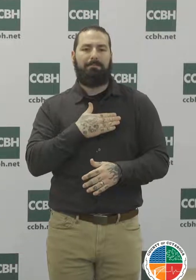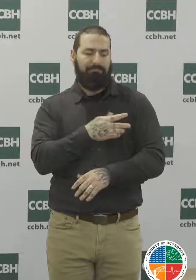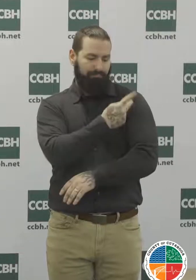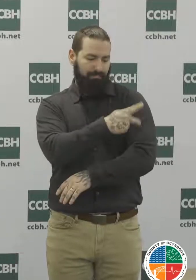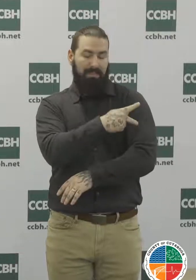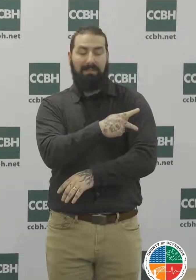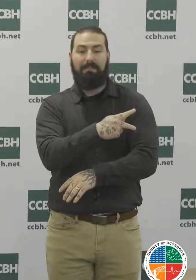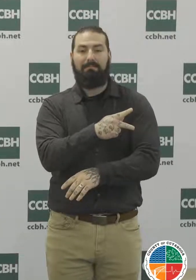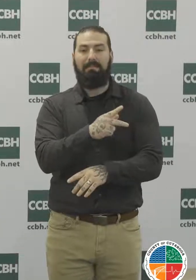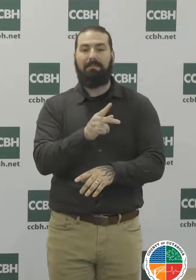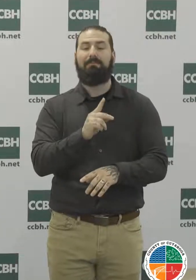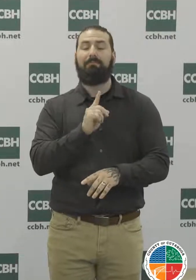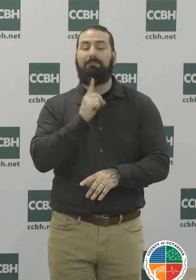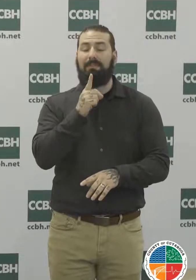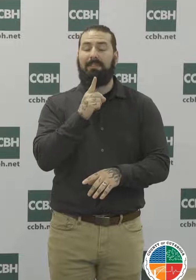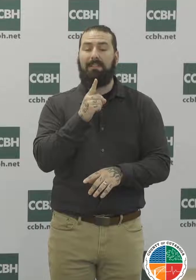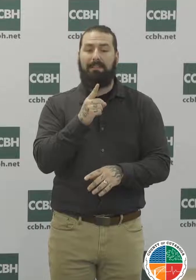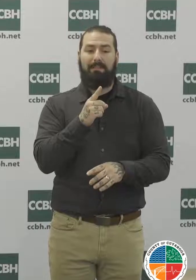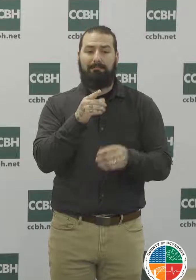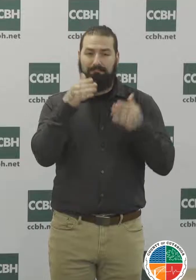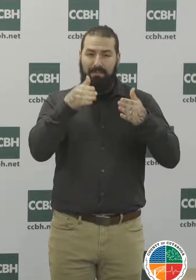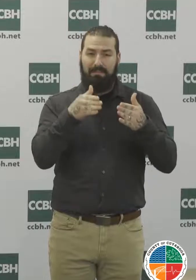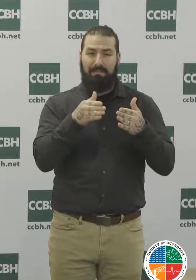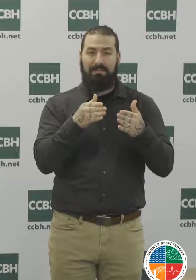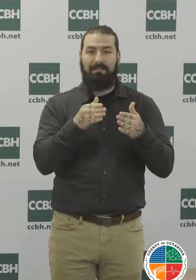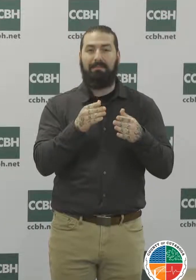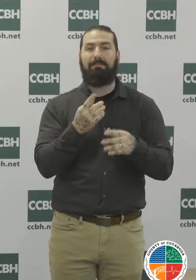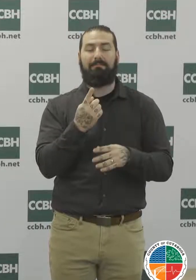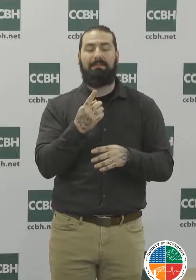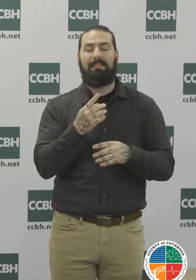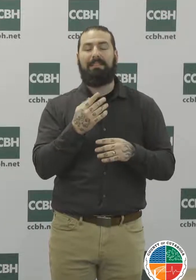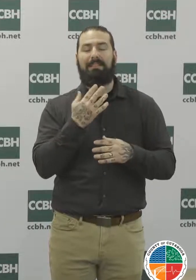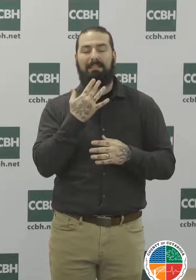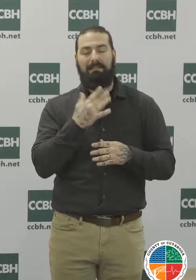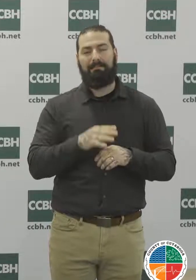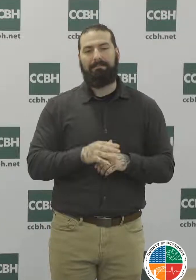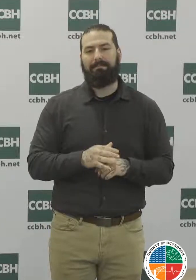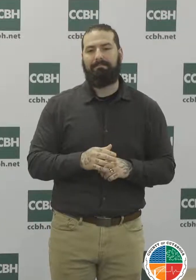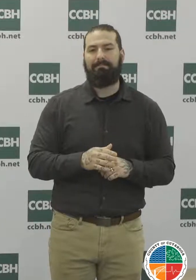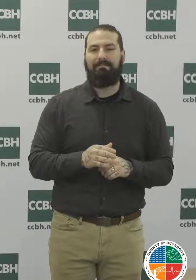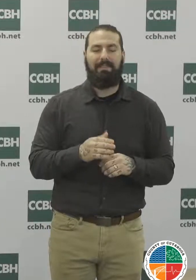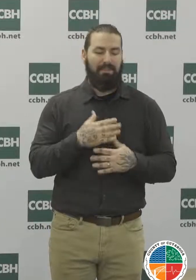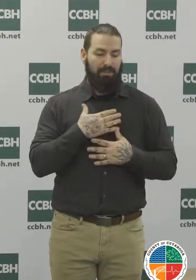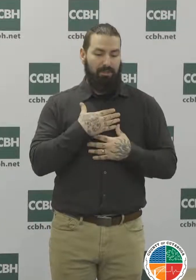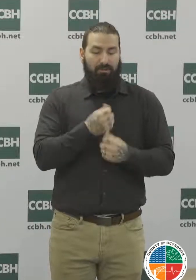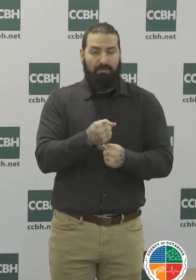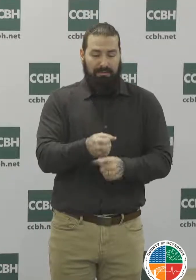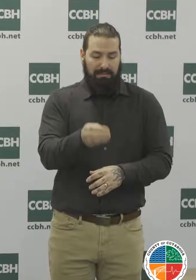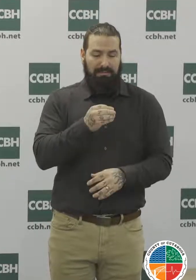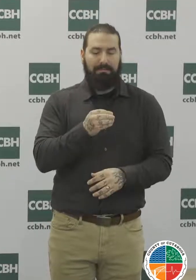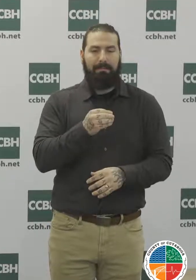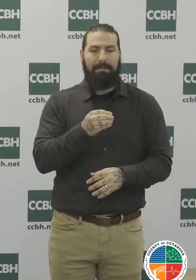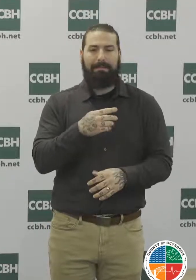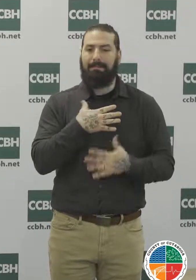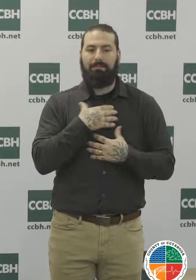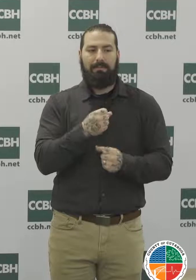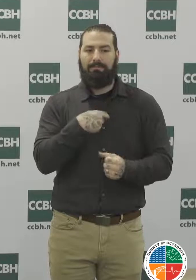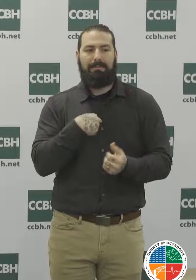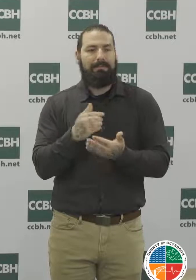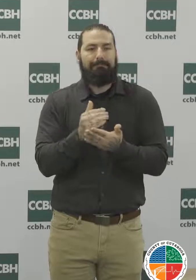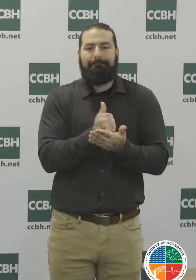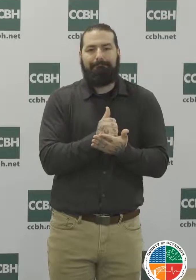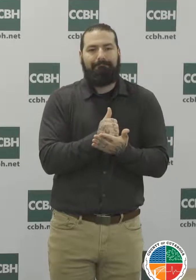color, who have given me a great deal of trust as a white doctor, trust I didn't deserve and hadn't